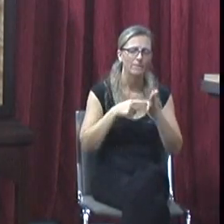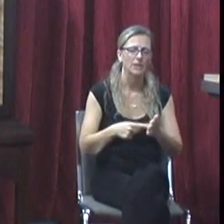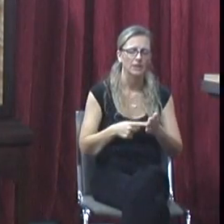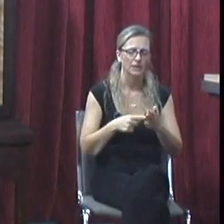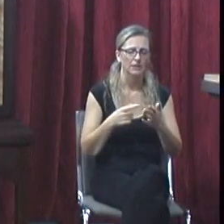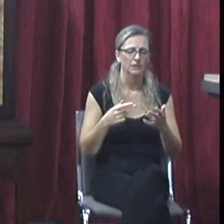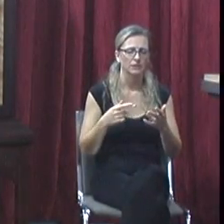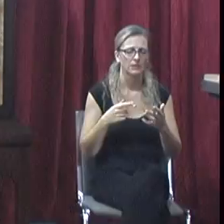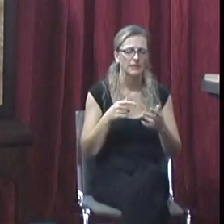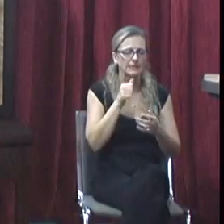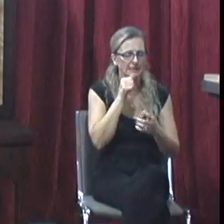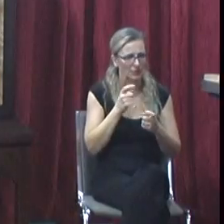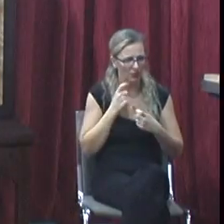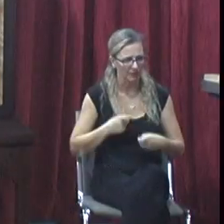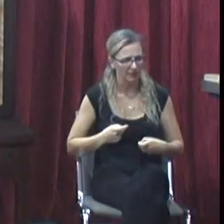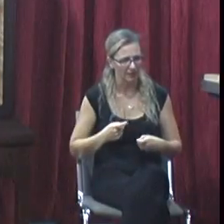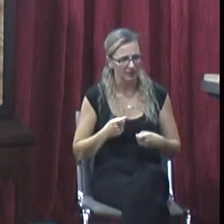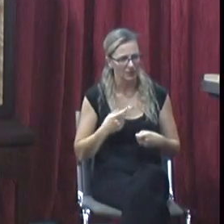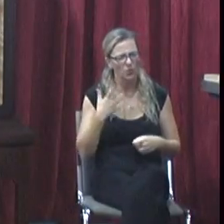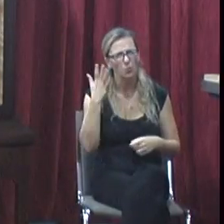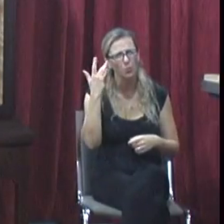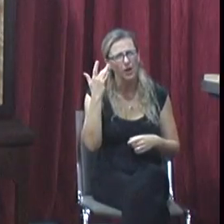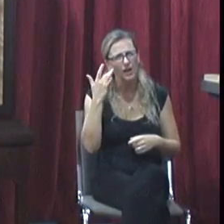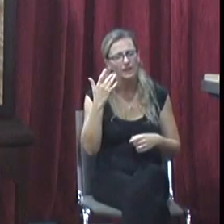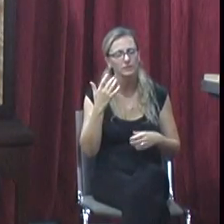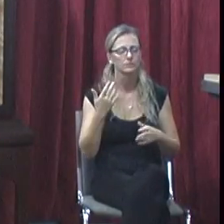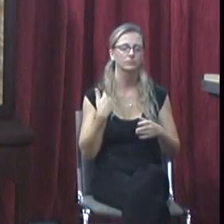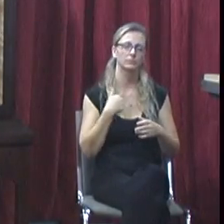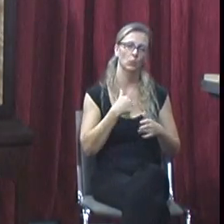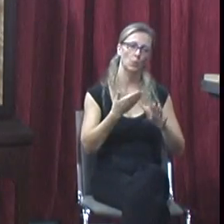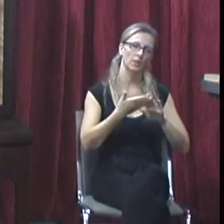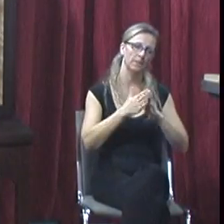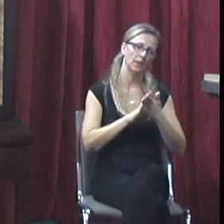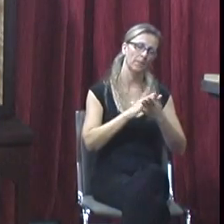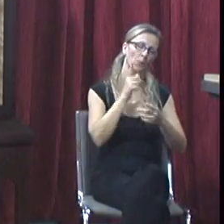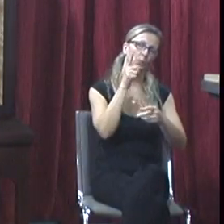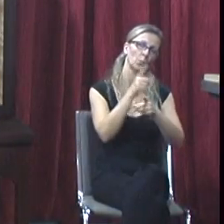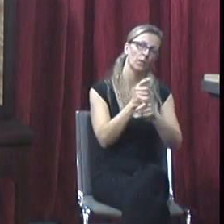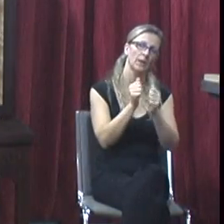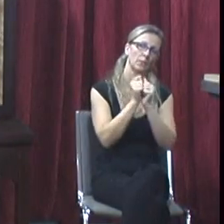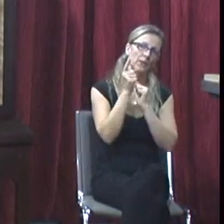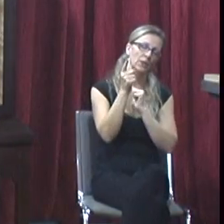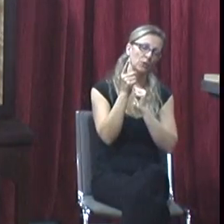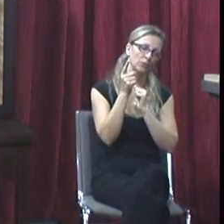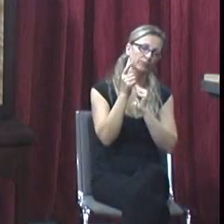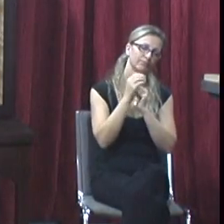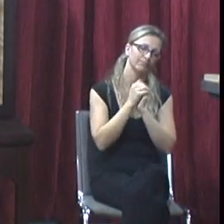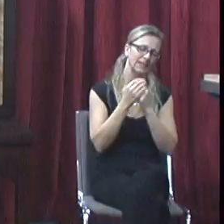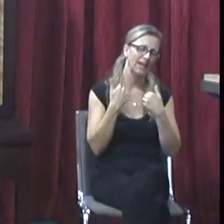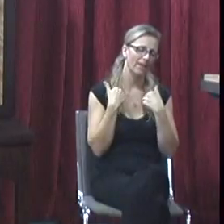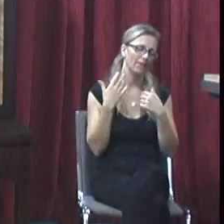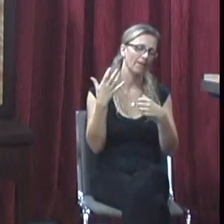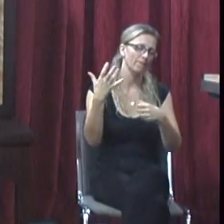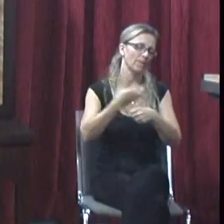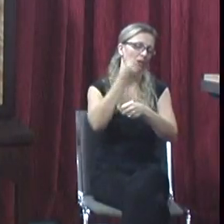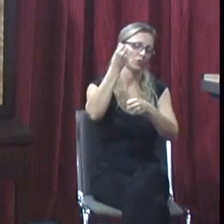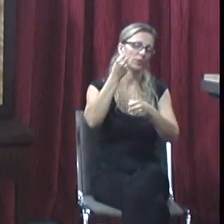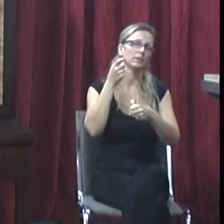can become right with you. We can repent, be forgiven, and have that victory that you want us to